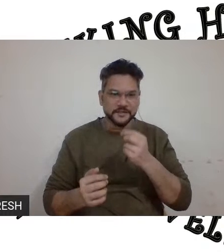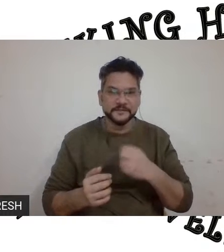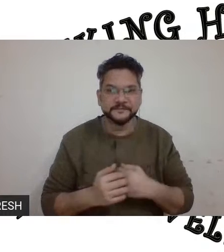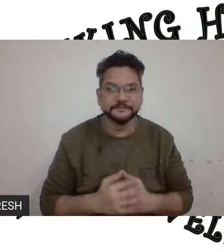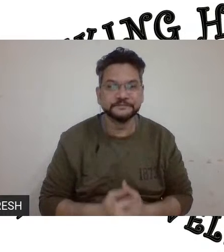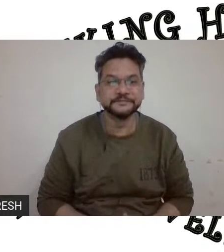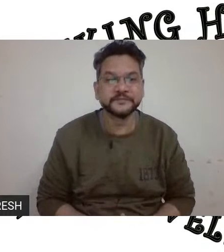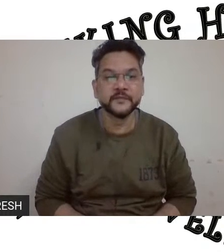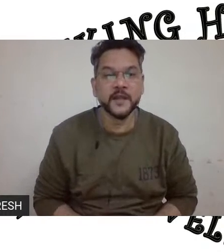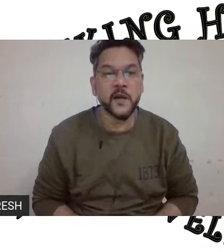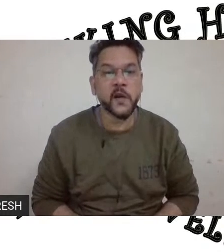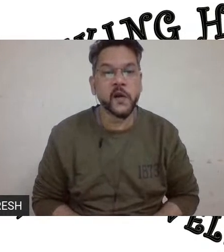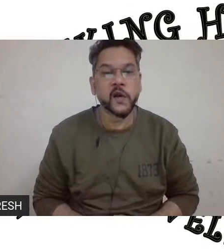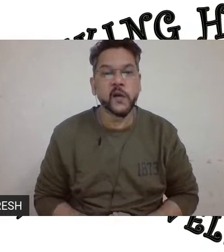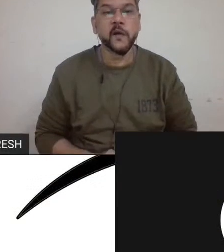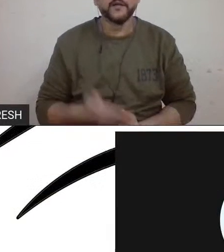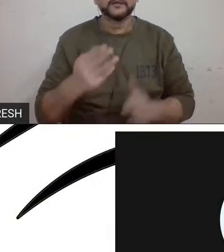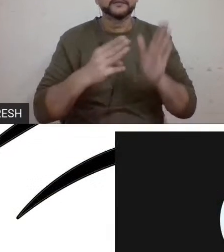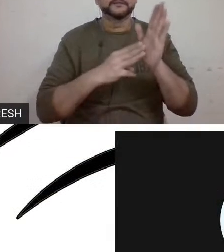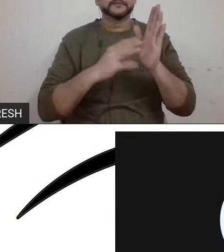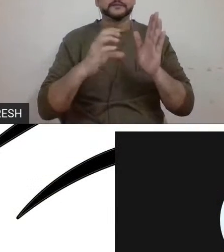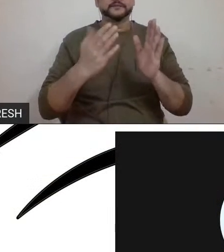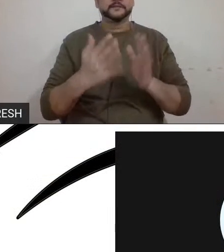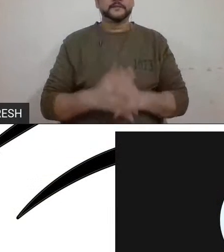Thank you, sir.